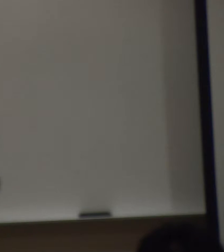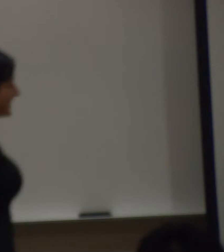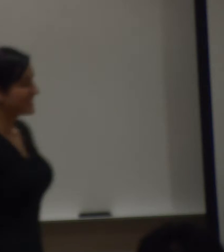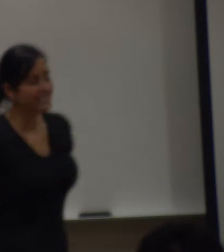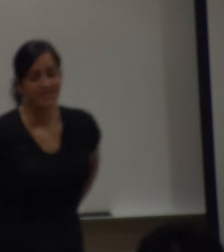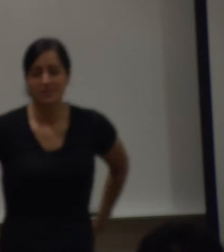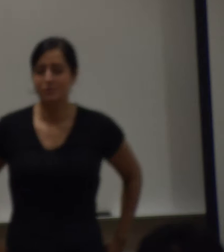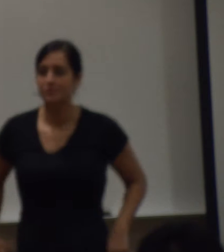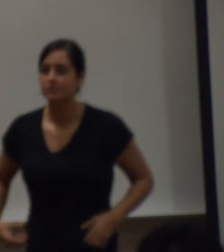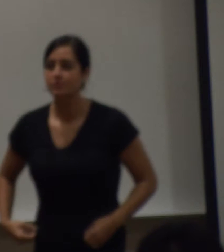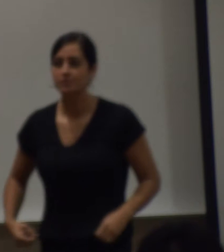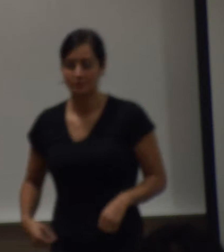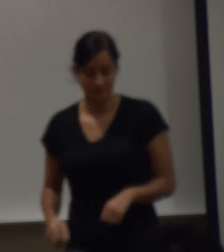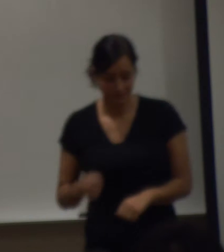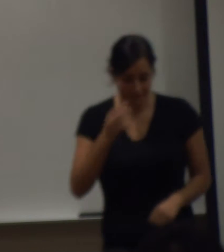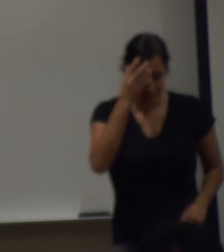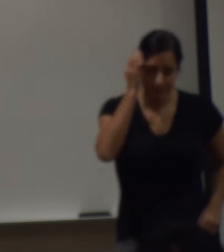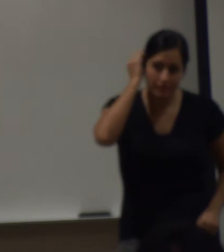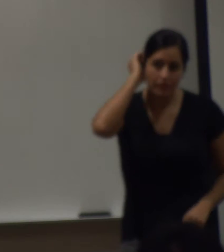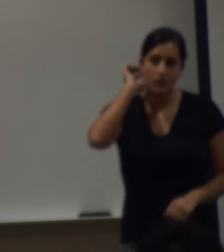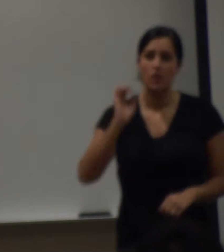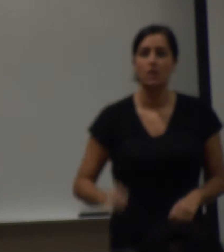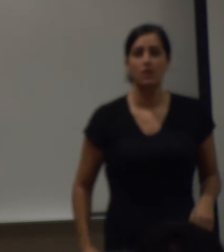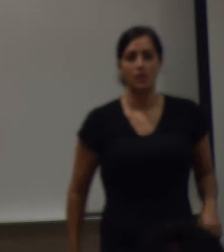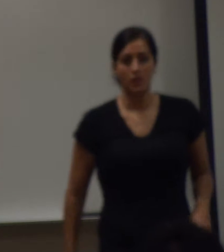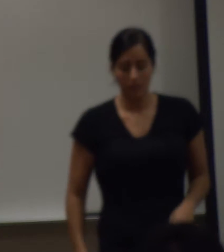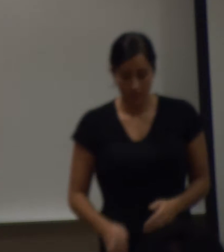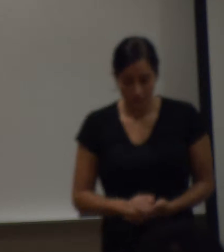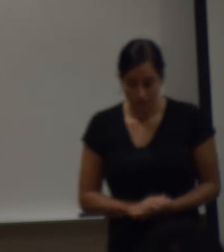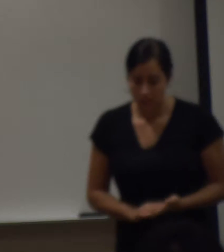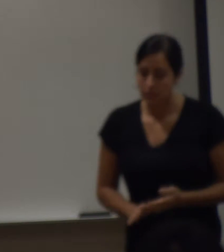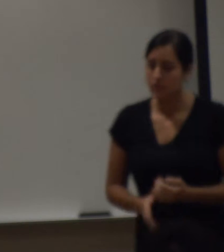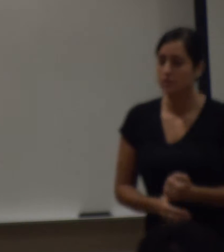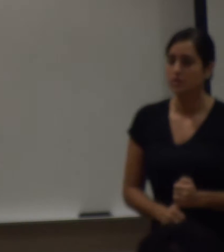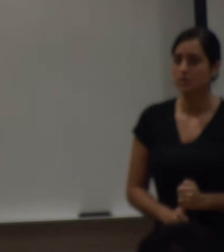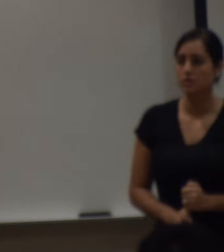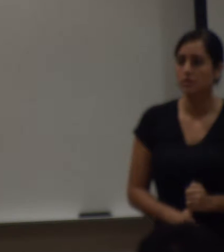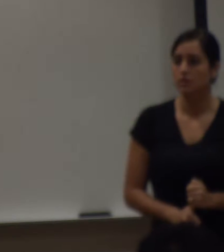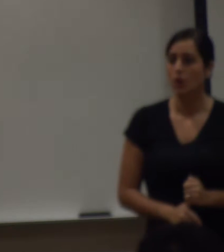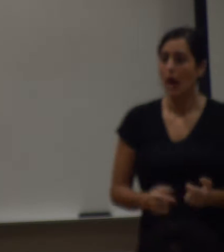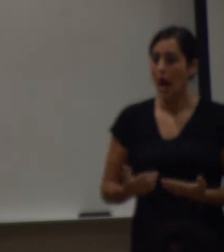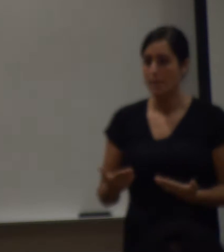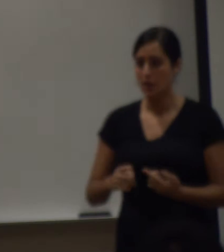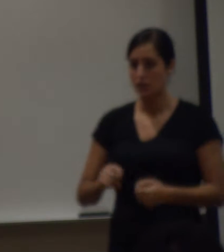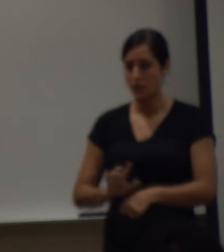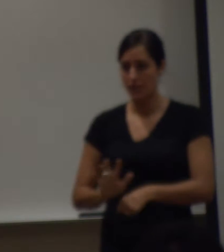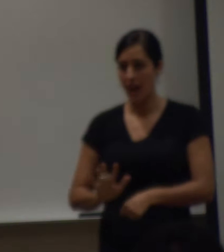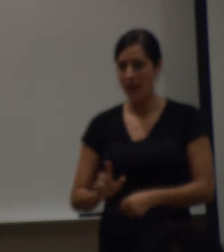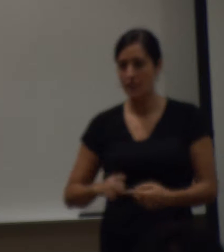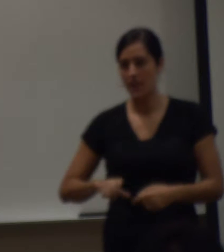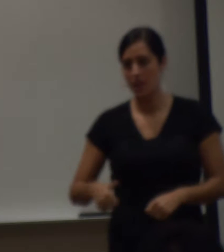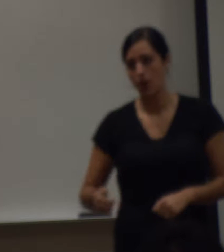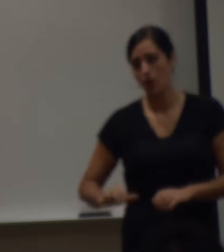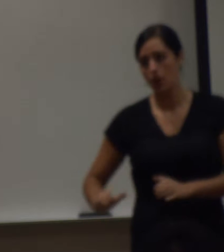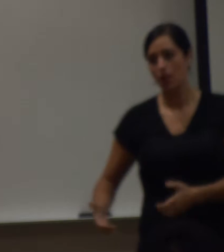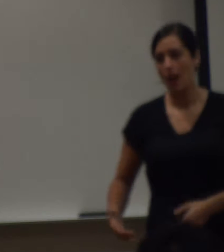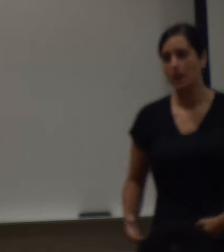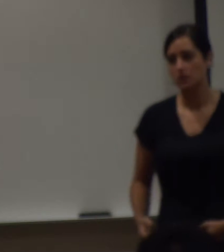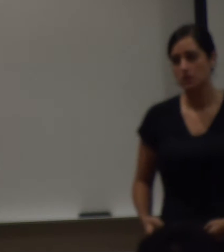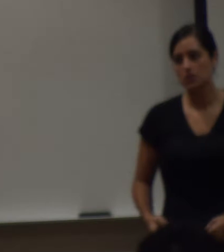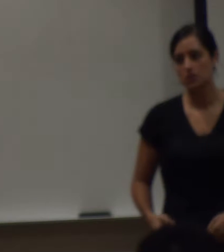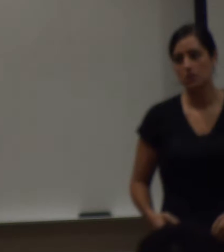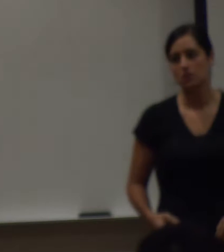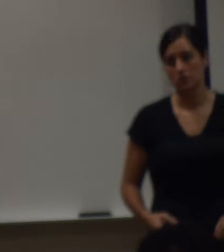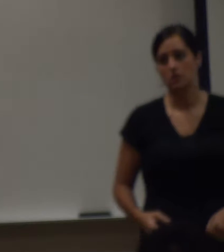Okay. To the Depression, when Herbert Hoover is president, and there's a